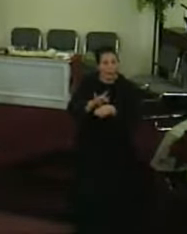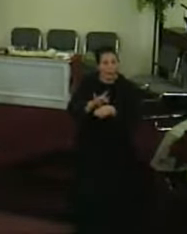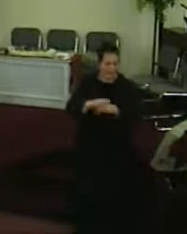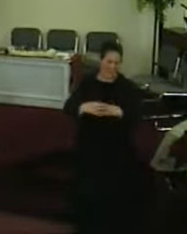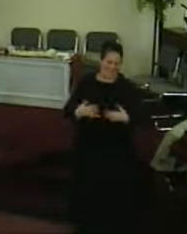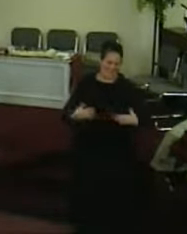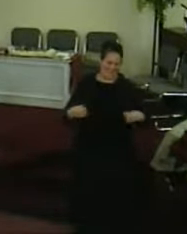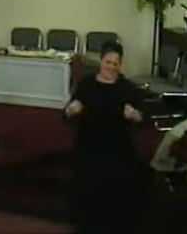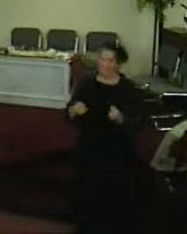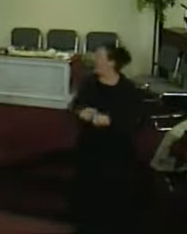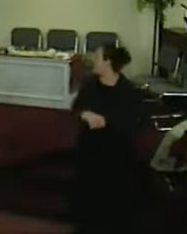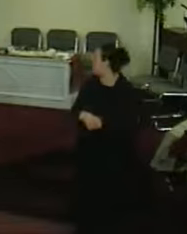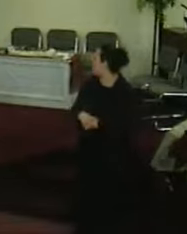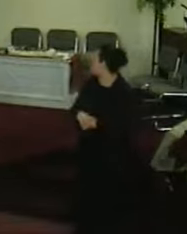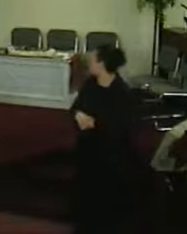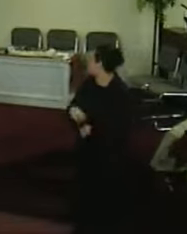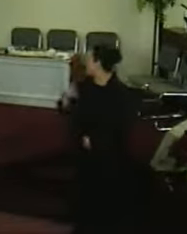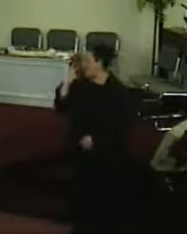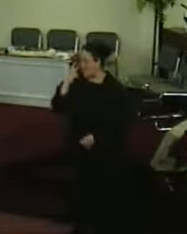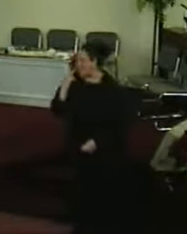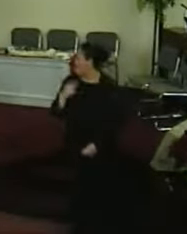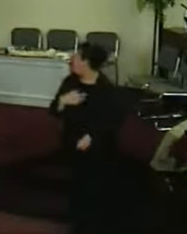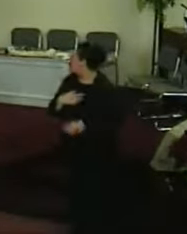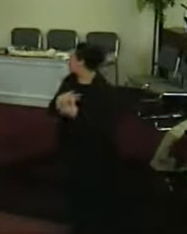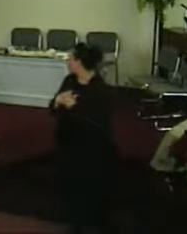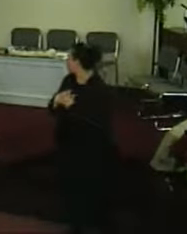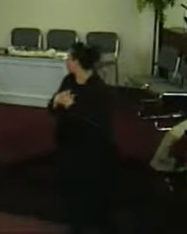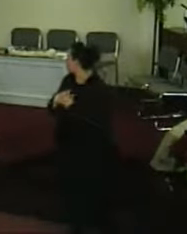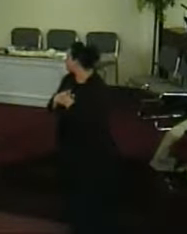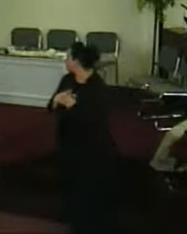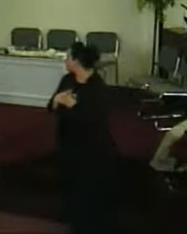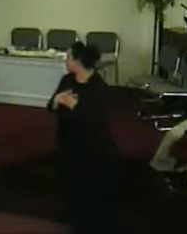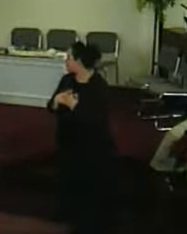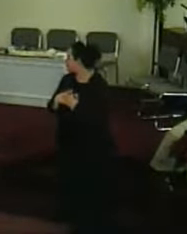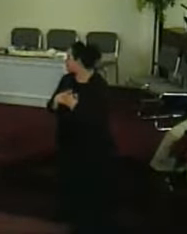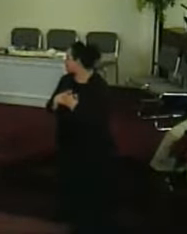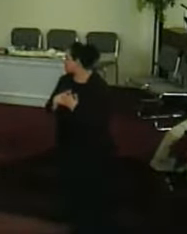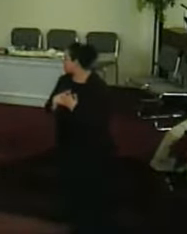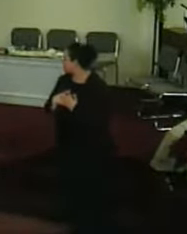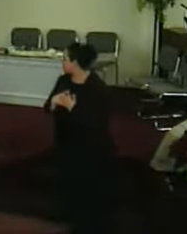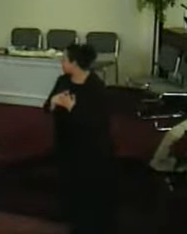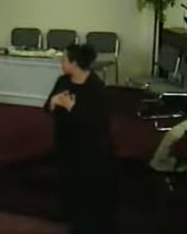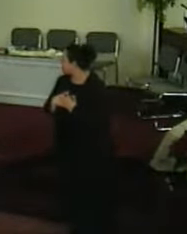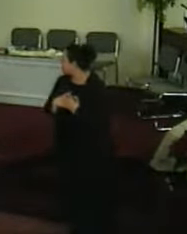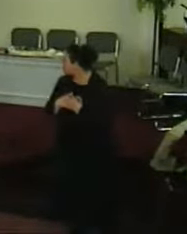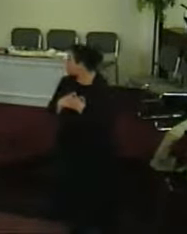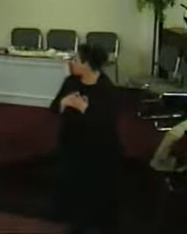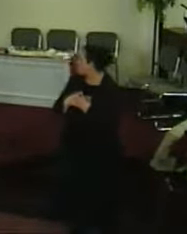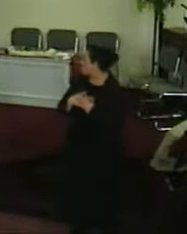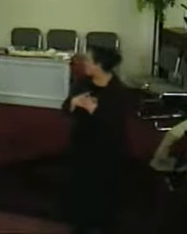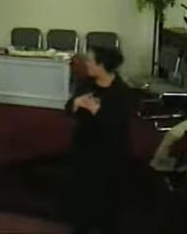But see, of those 12 guys that went over there to spy out the land, 10 of them brought microscopes.